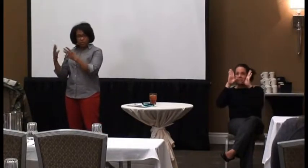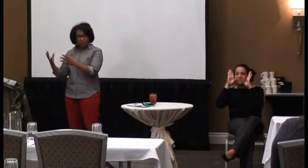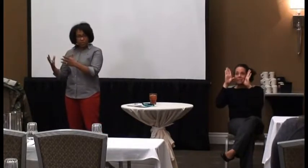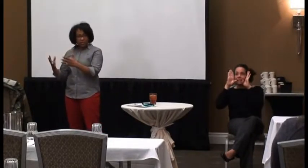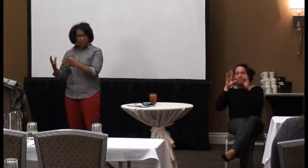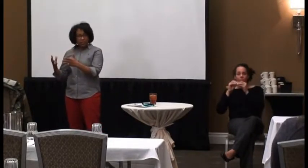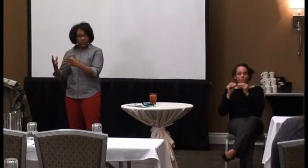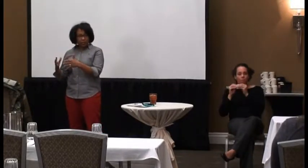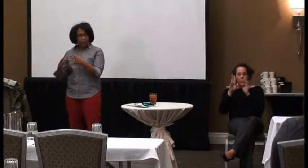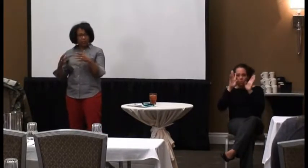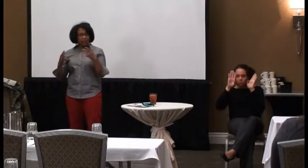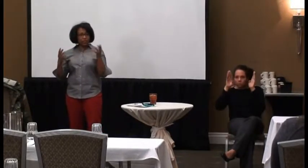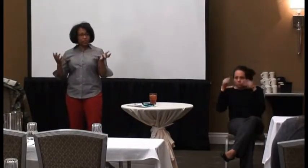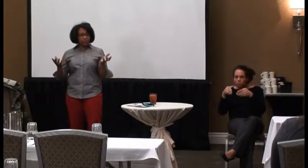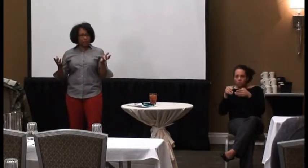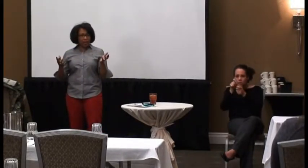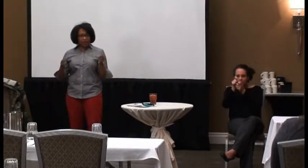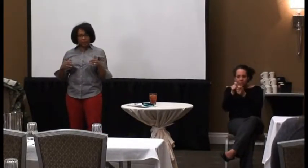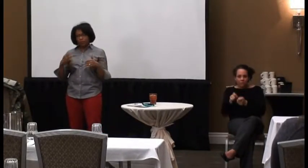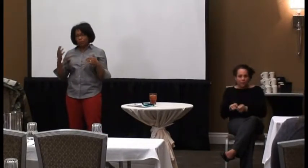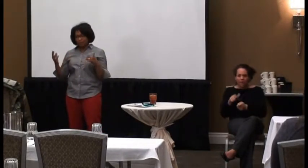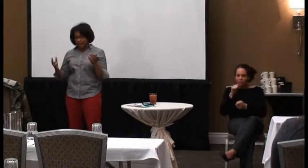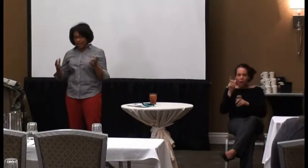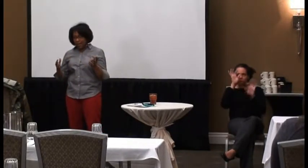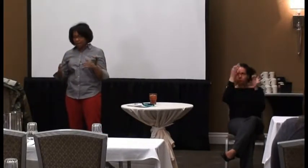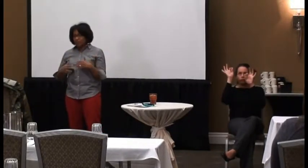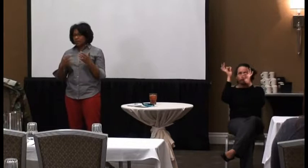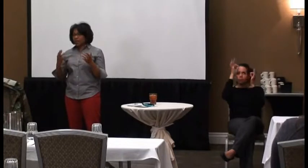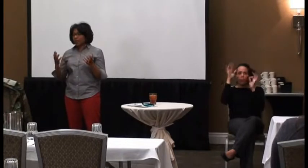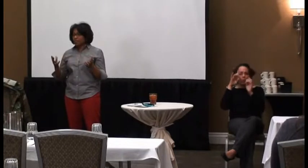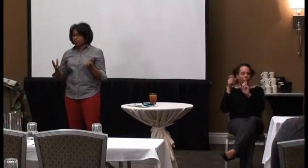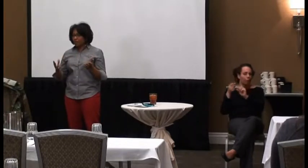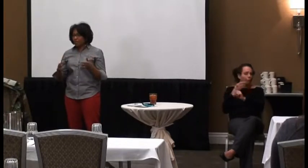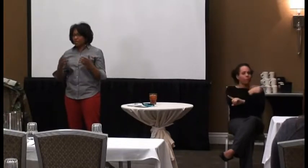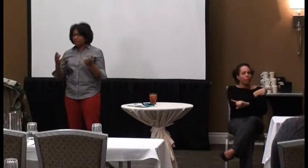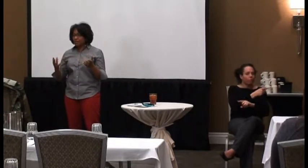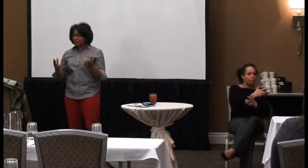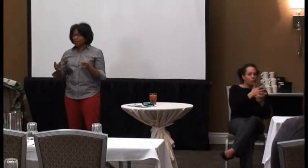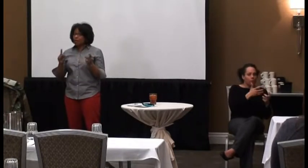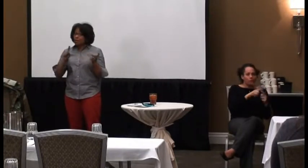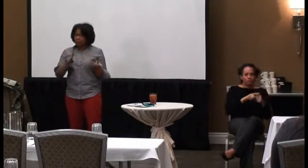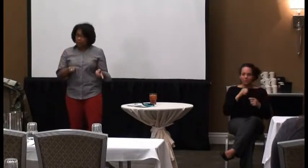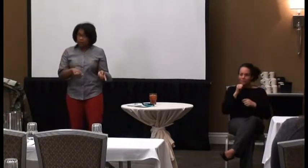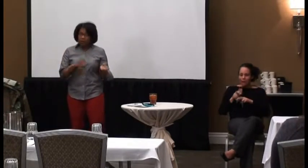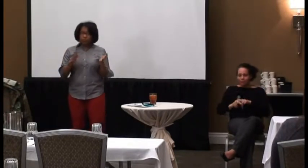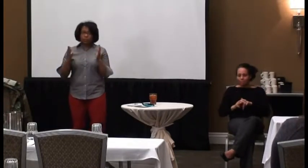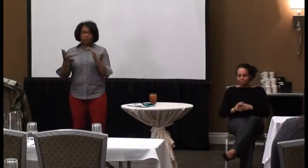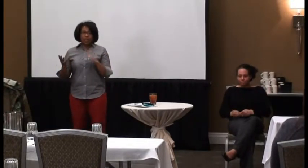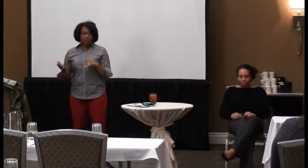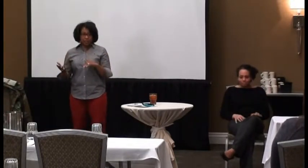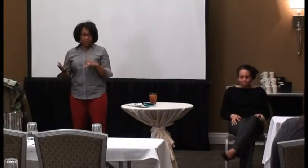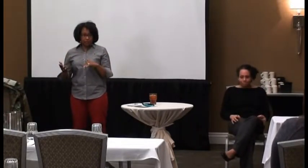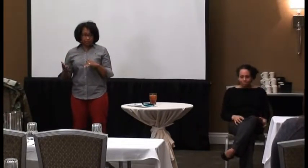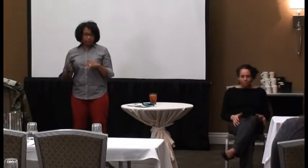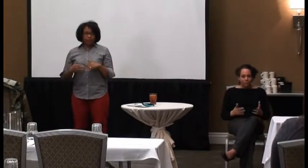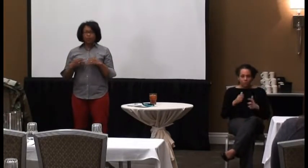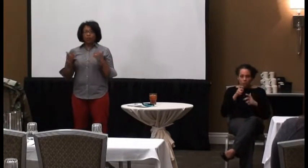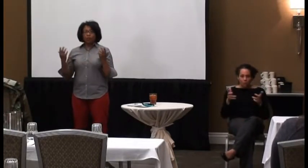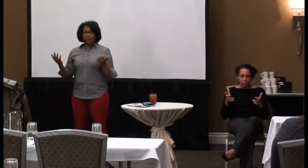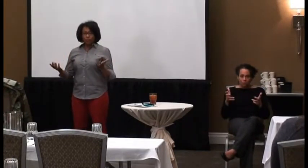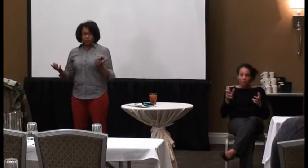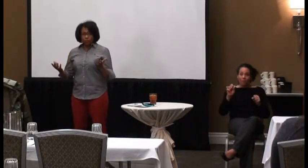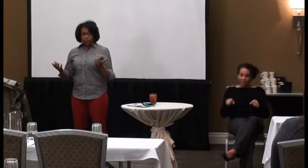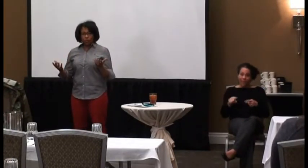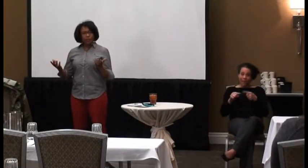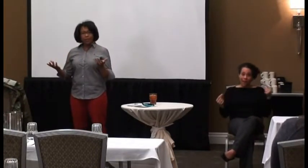have more attention to detail, not be as distracted or off task, not be so antsy and fidgety, but they can also do the opposite.